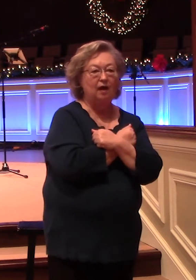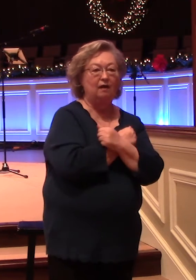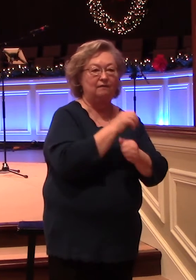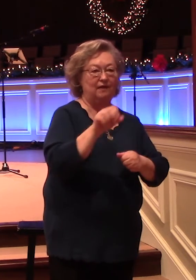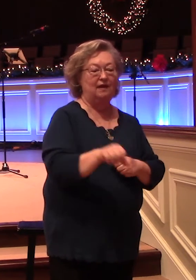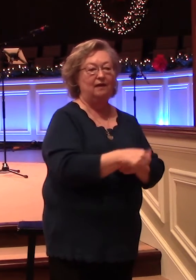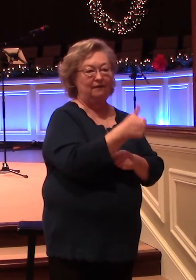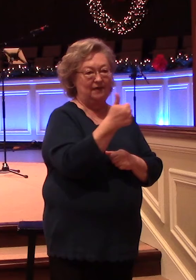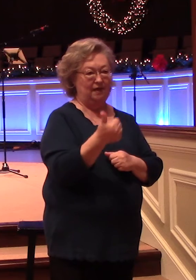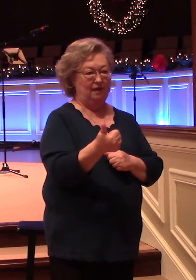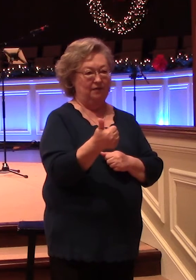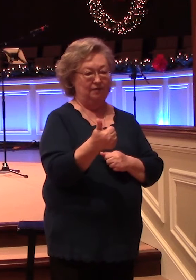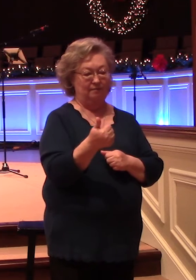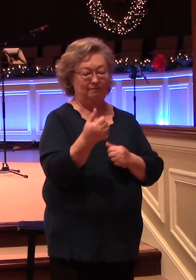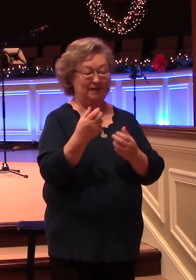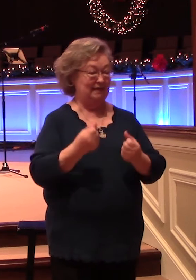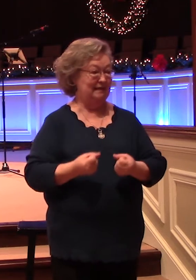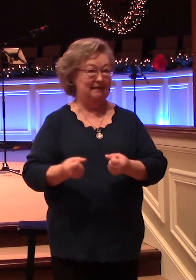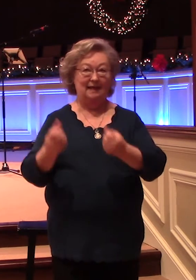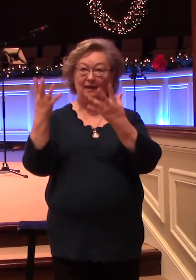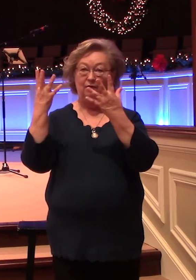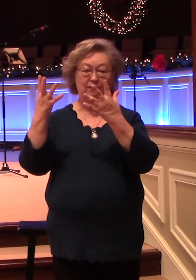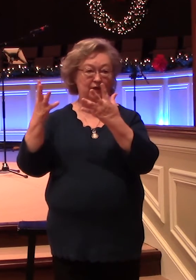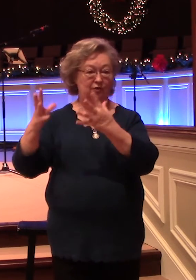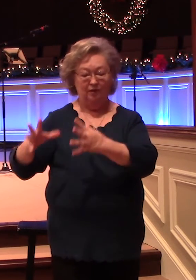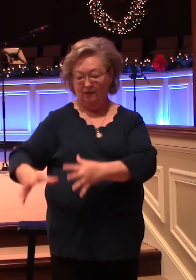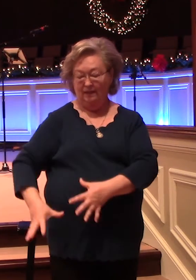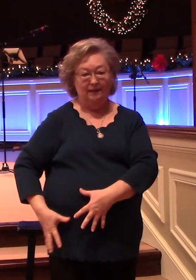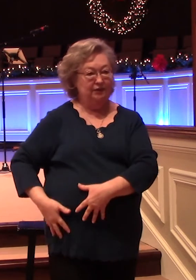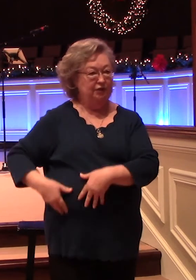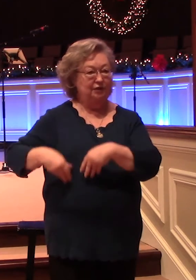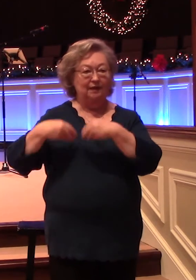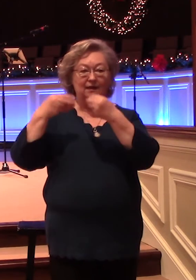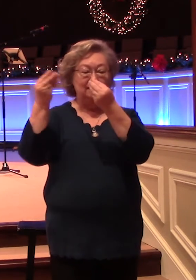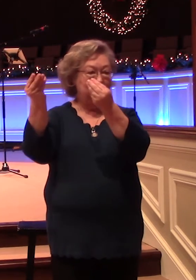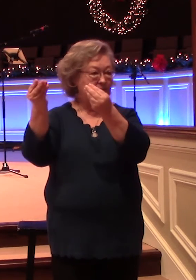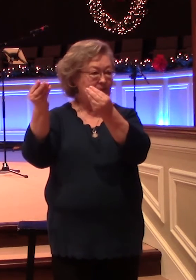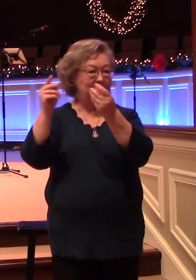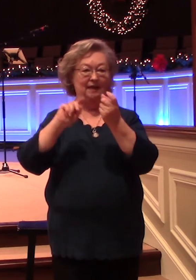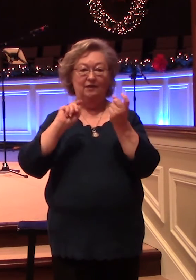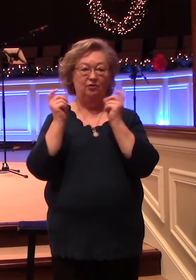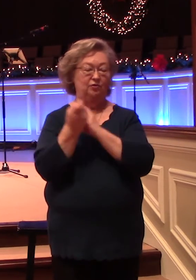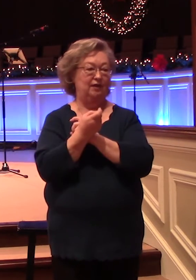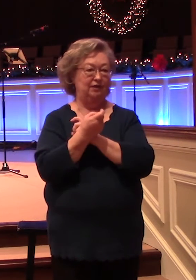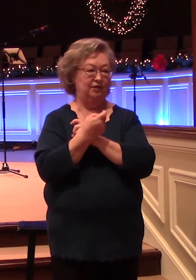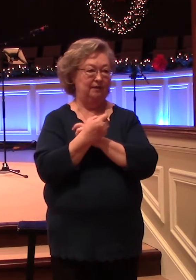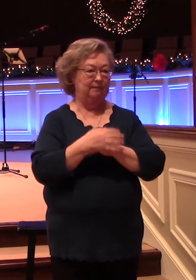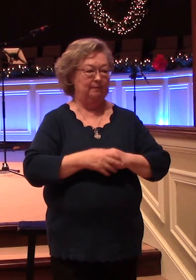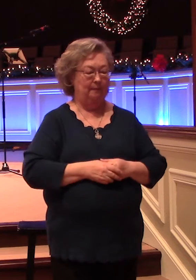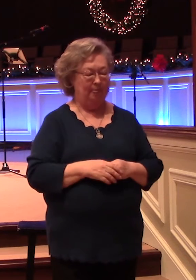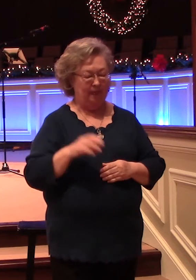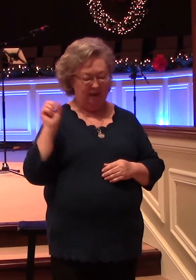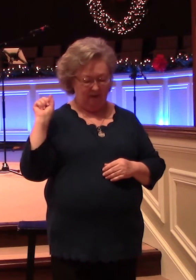sacrificially, generously, transformationally? Would you bow your heads with me?